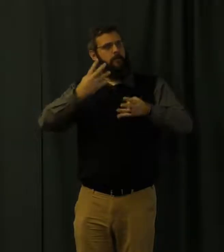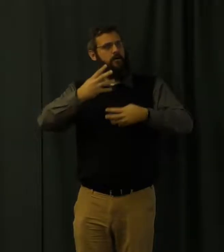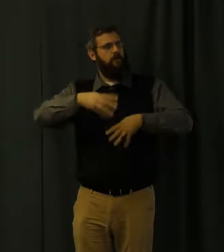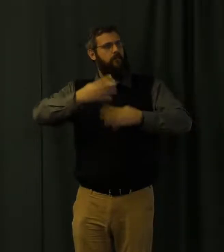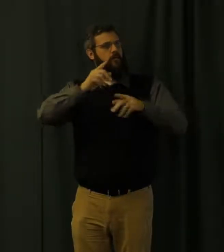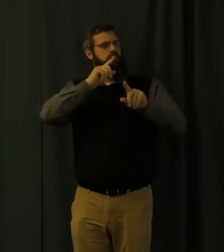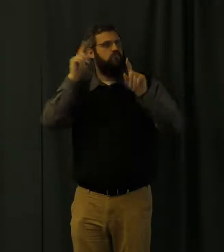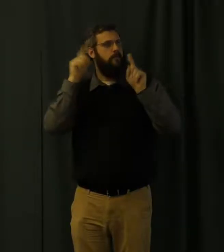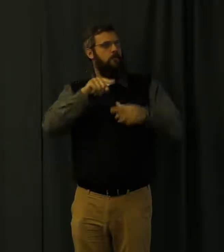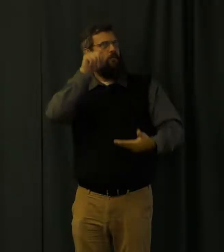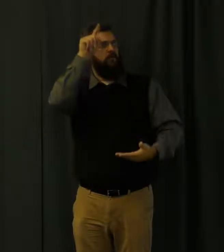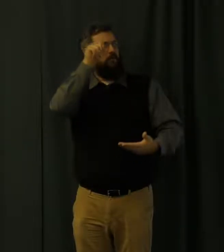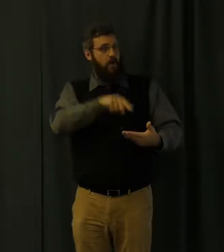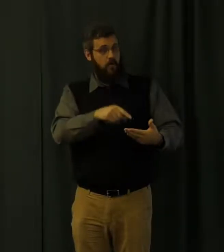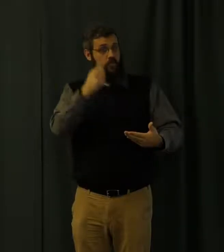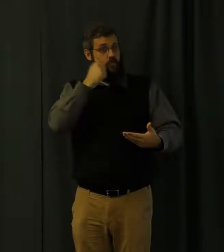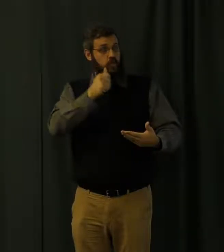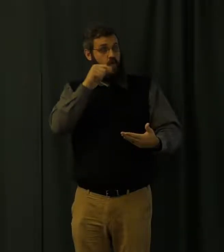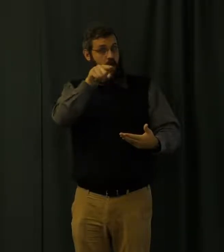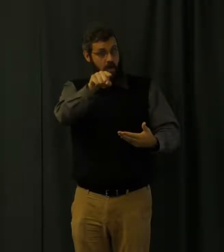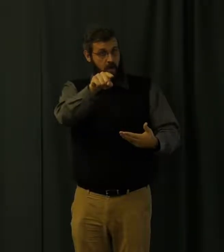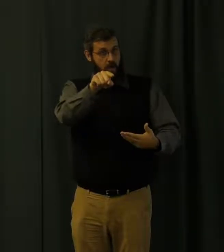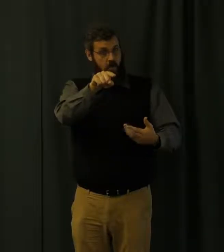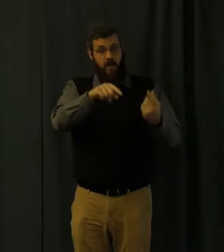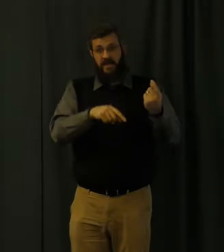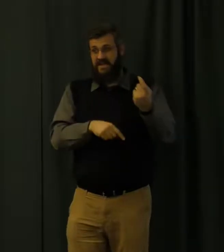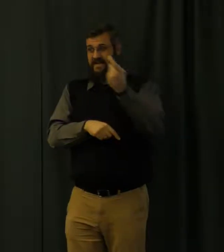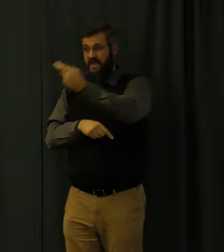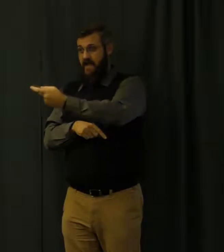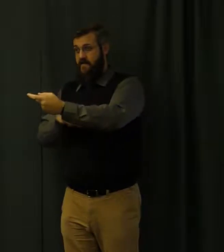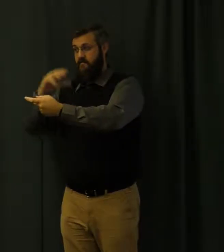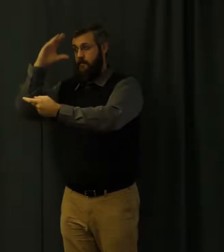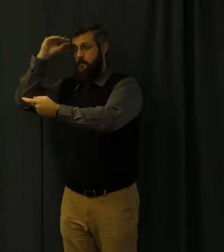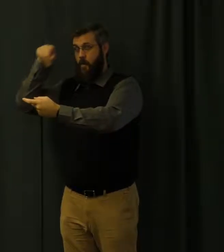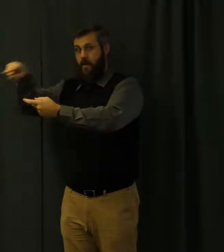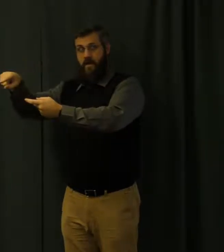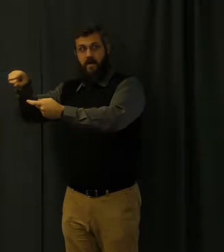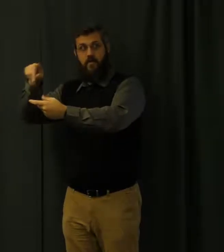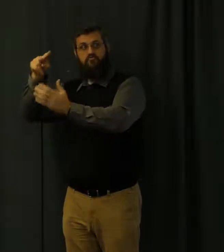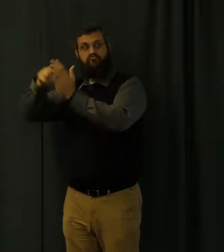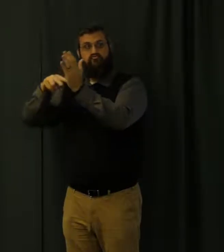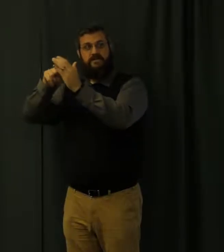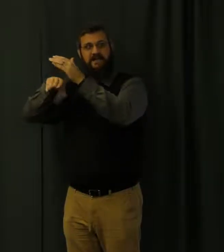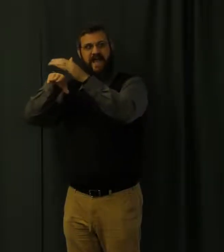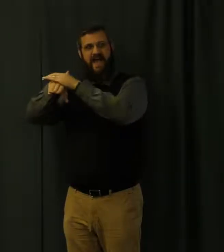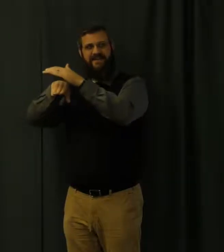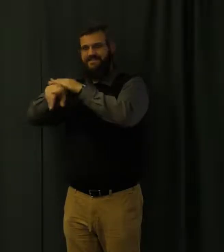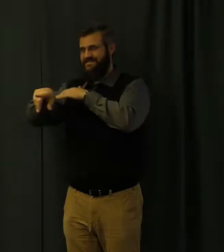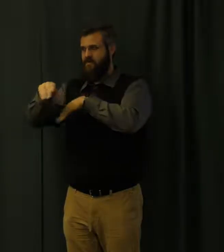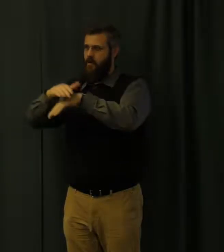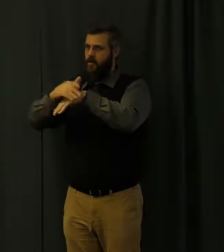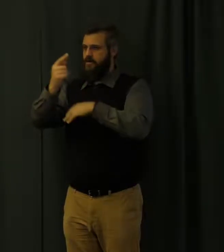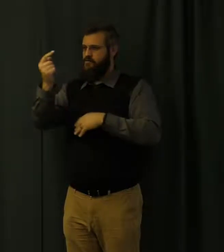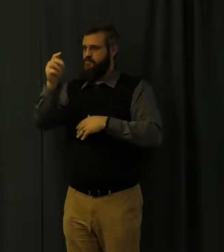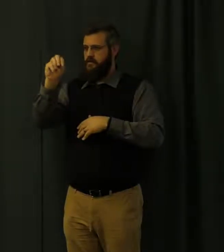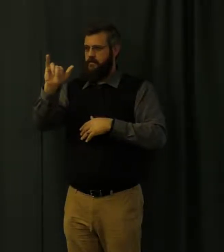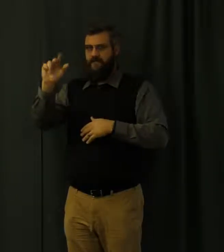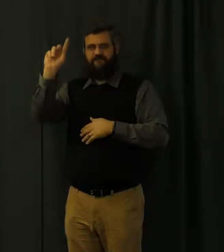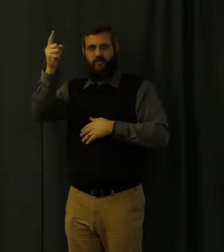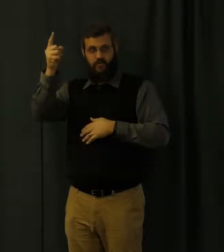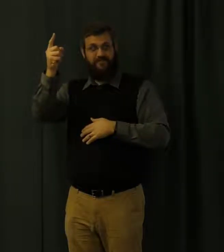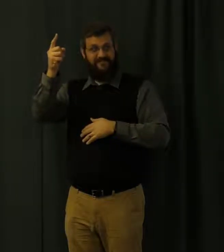like, well, Susie gave, Johnny read access on Tuesday, May 1st, and